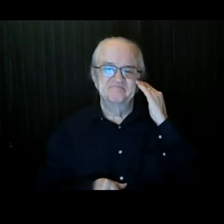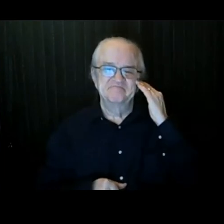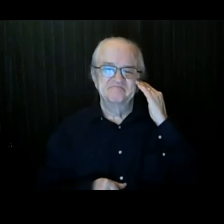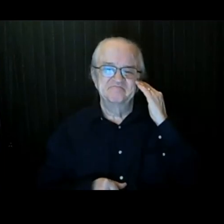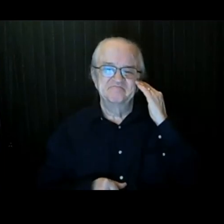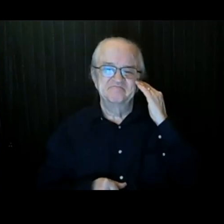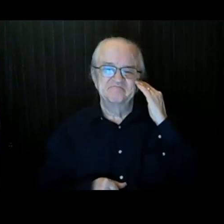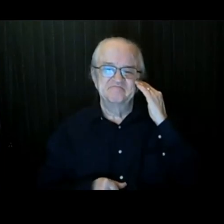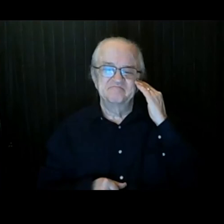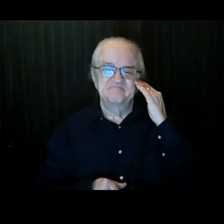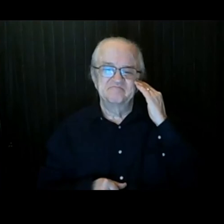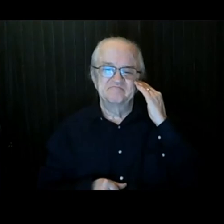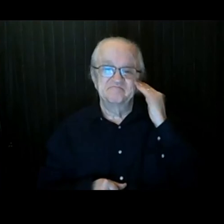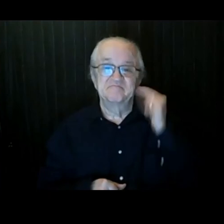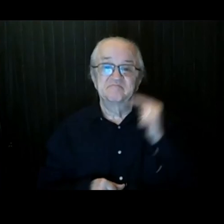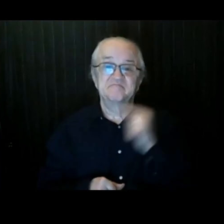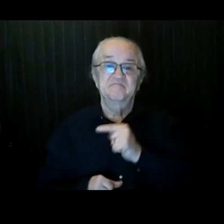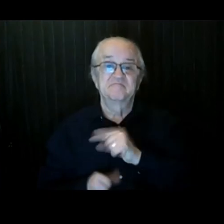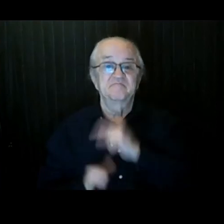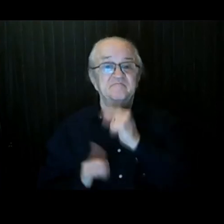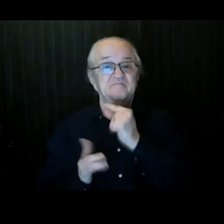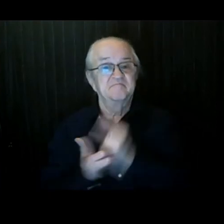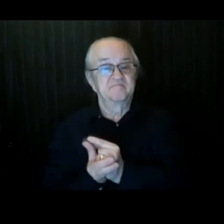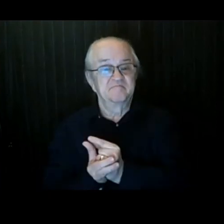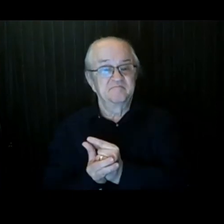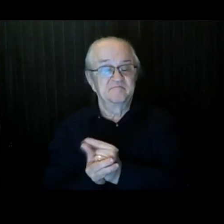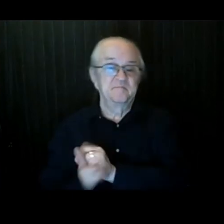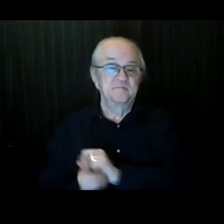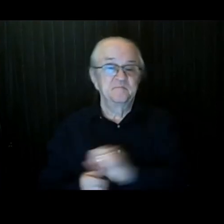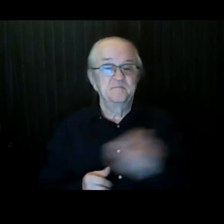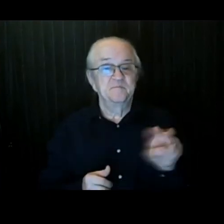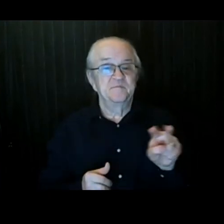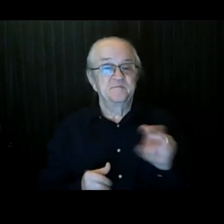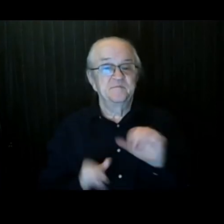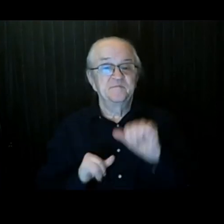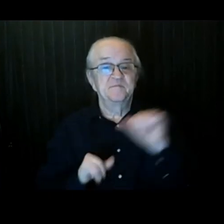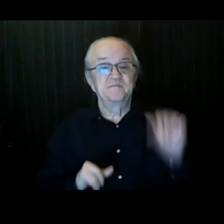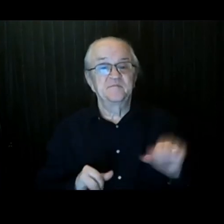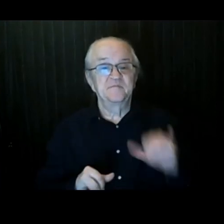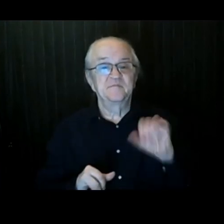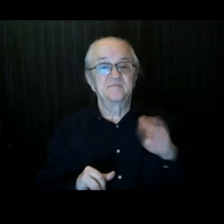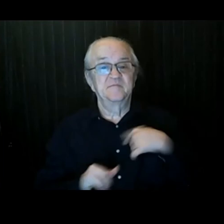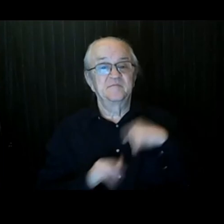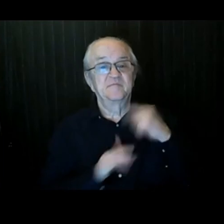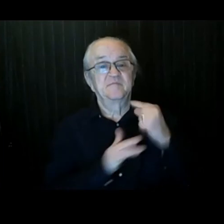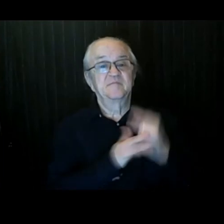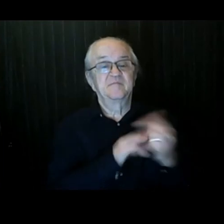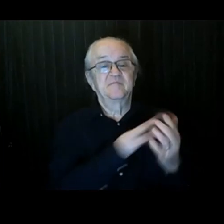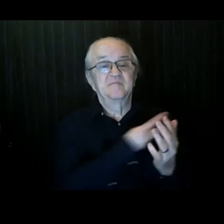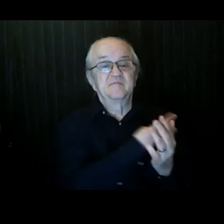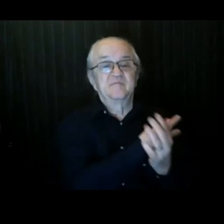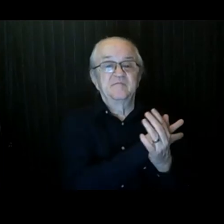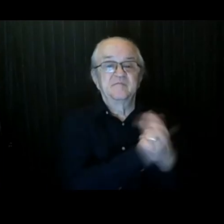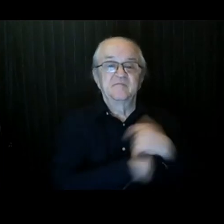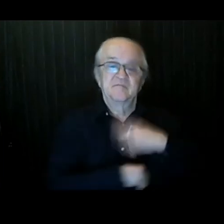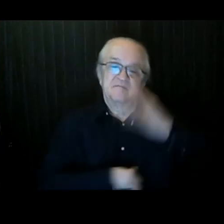When Vicky graduated with her undergraduate degree, she moved to Austin for a job. When I graduated with my master's degree, I made a